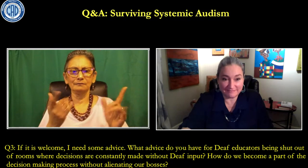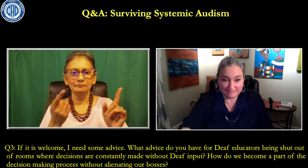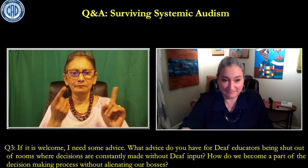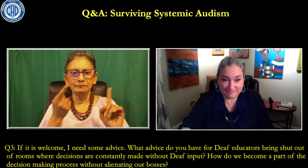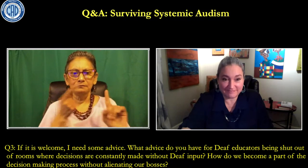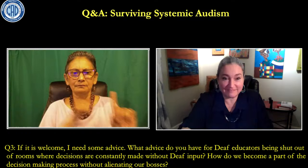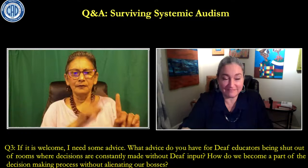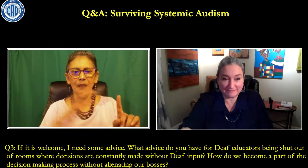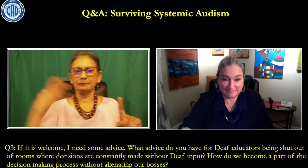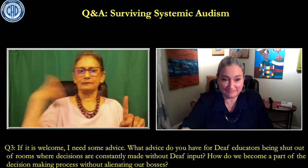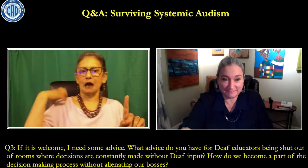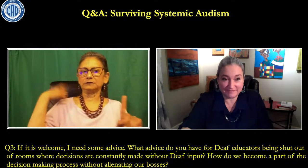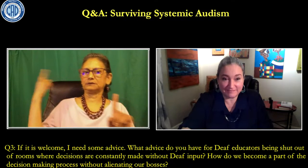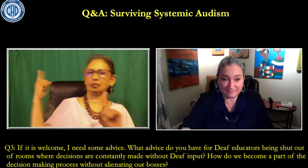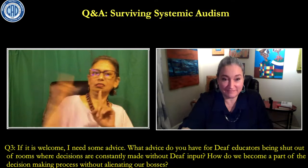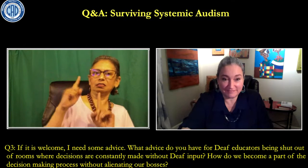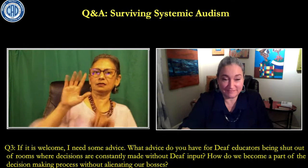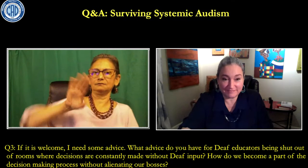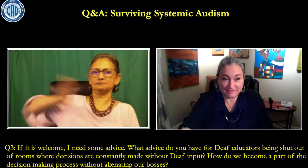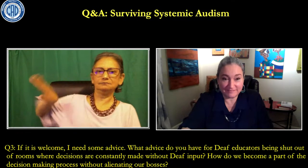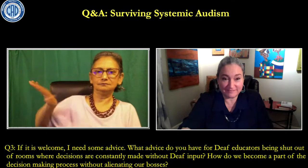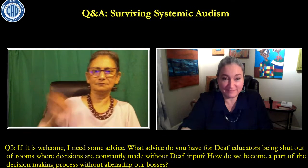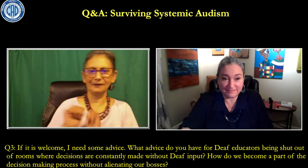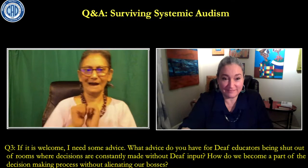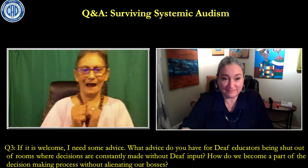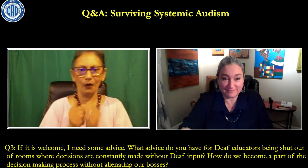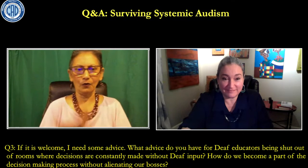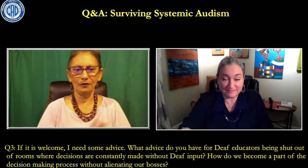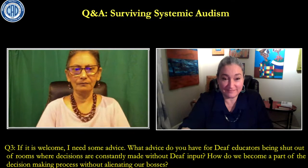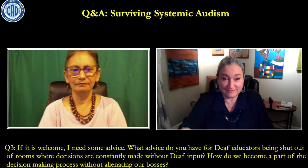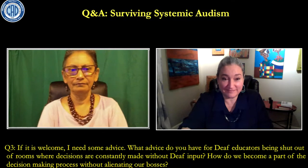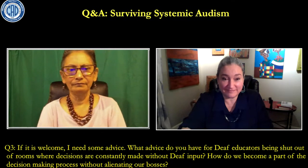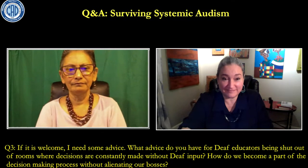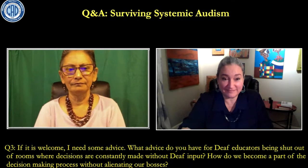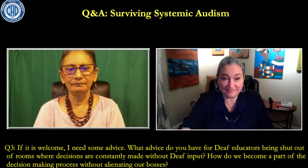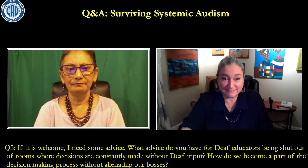decision-making process without alienating our bosses?